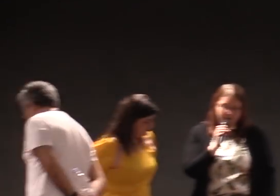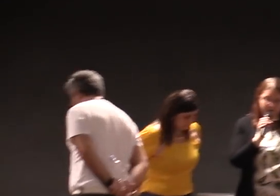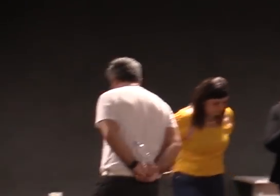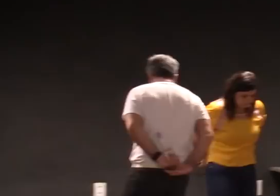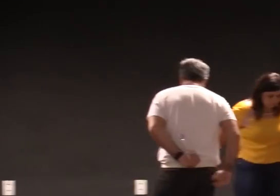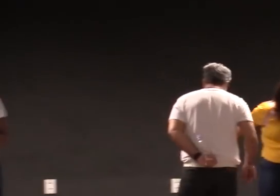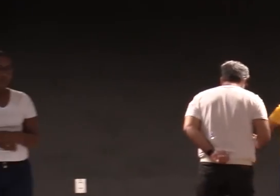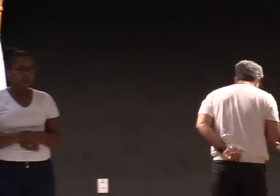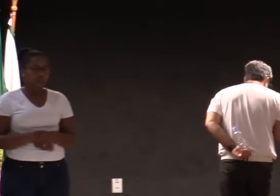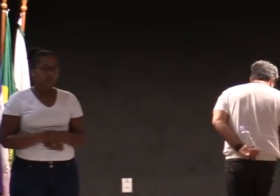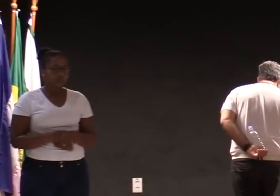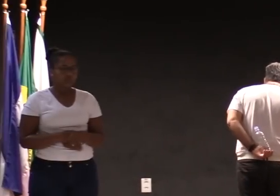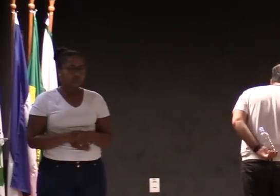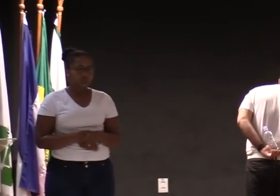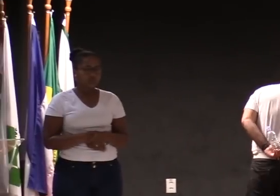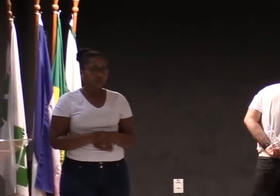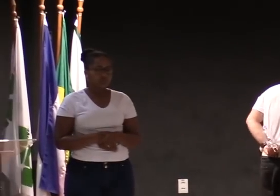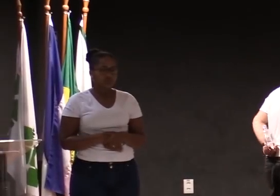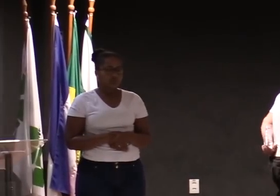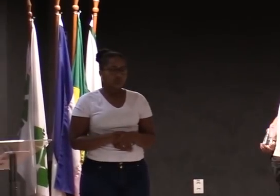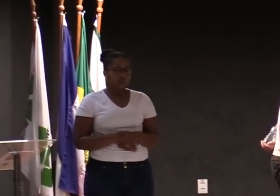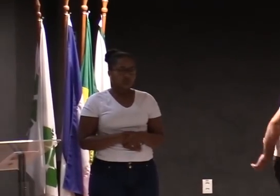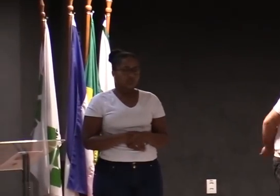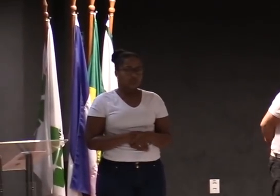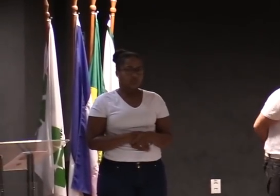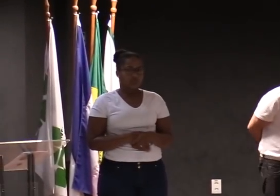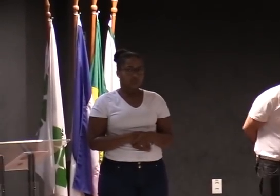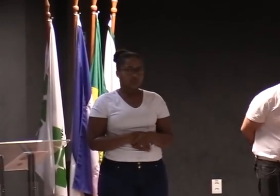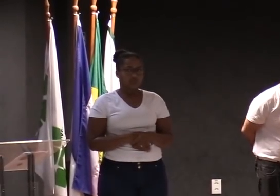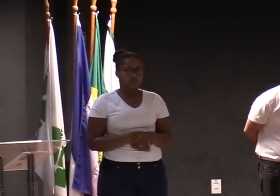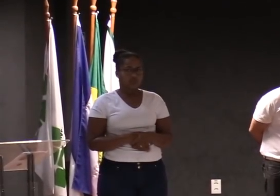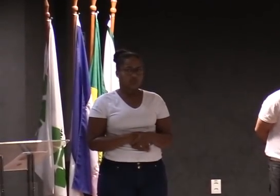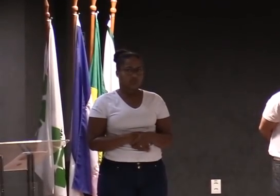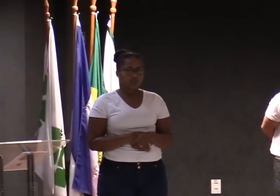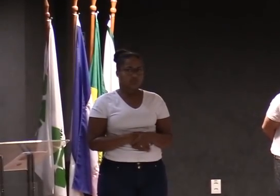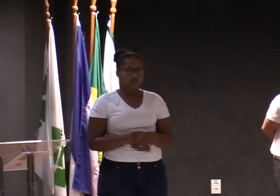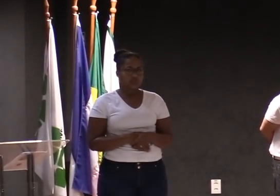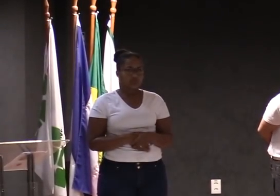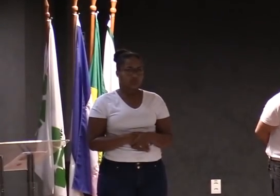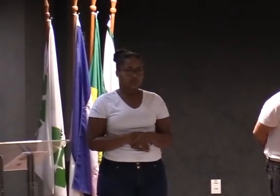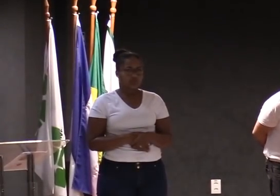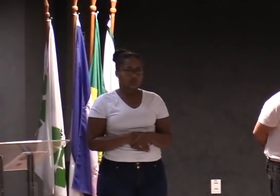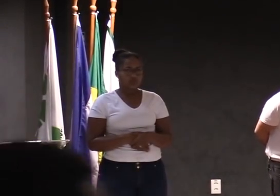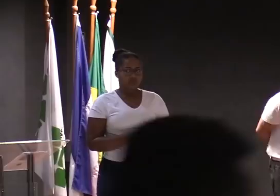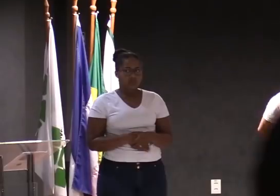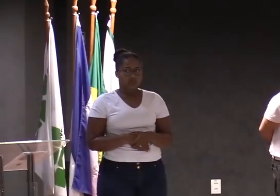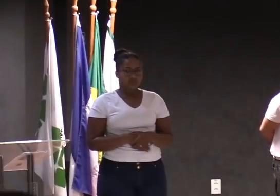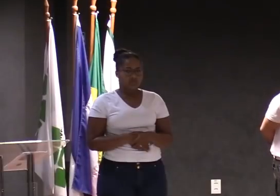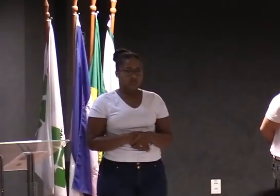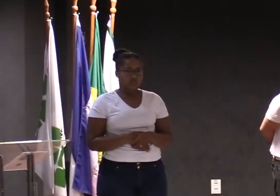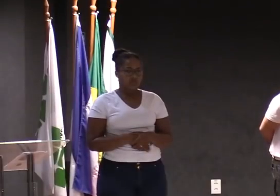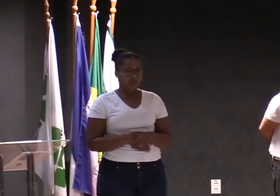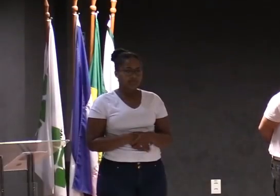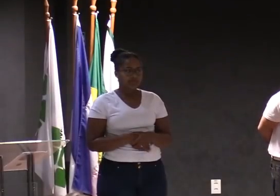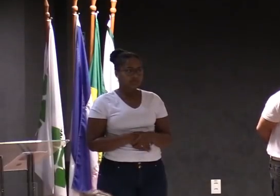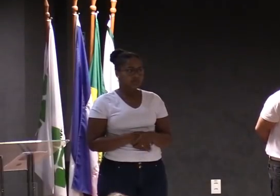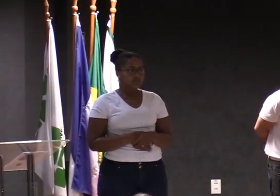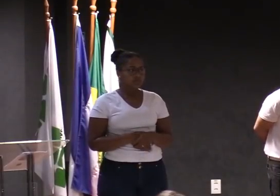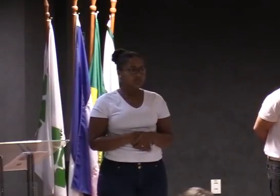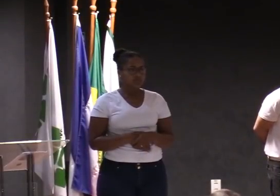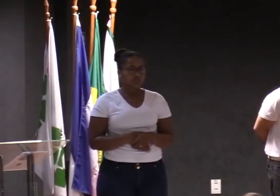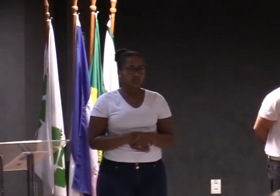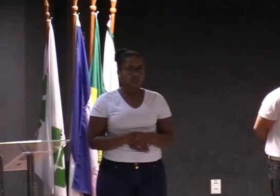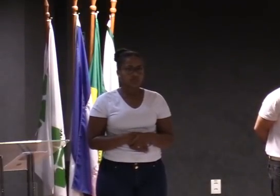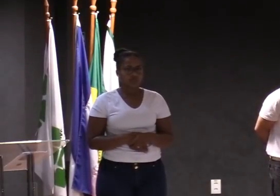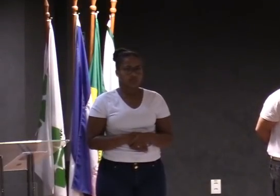Yes, formative assessment again is really important. We have to assess the whole learning process and not just the